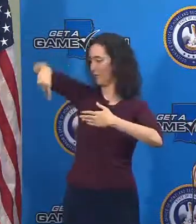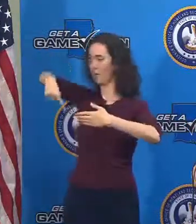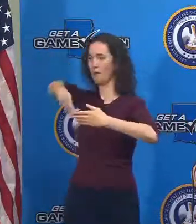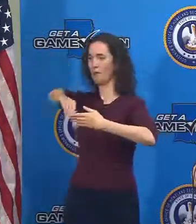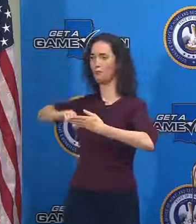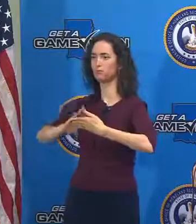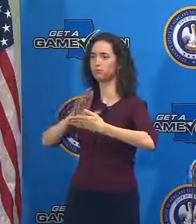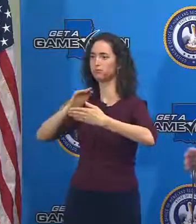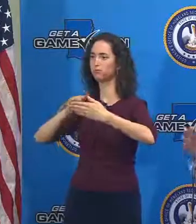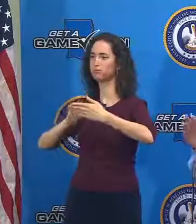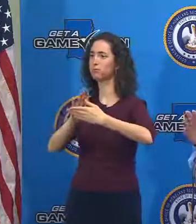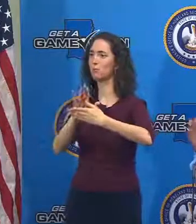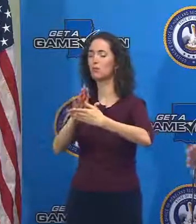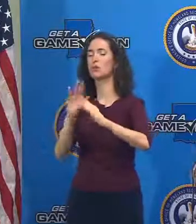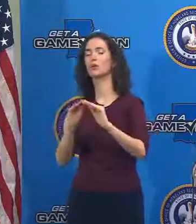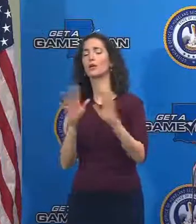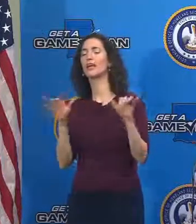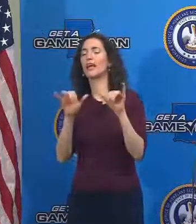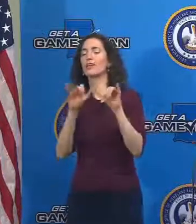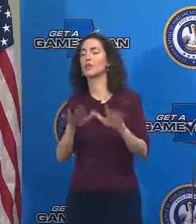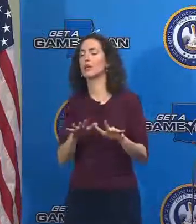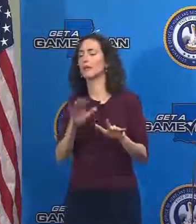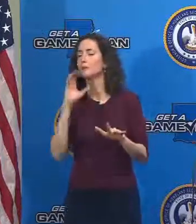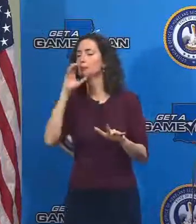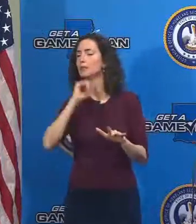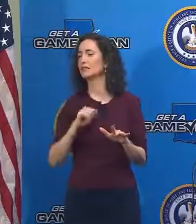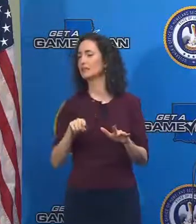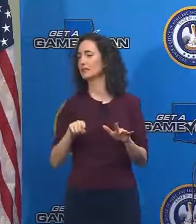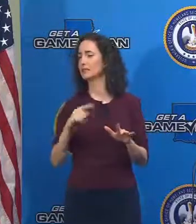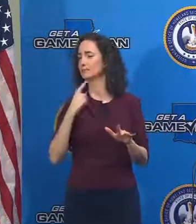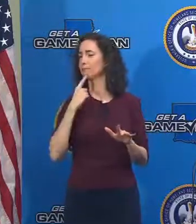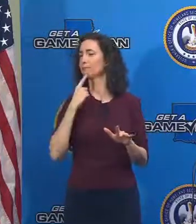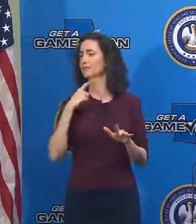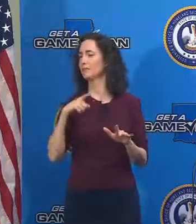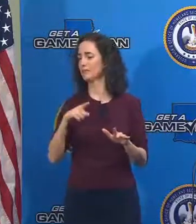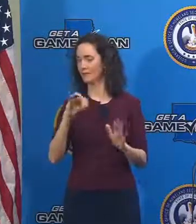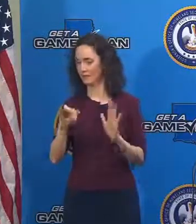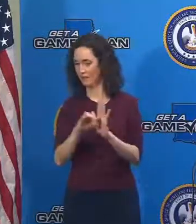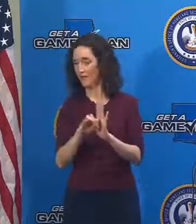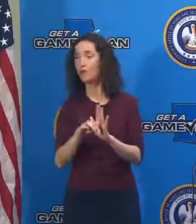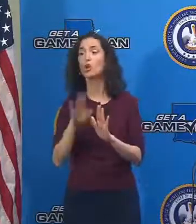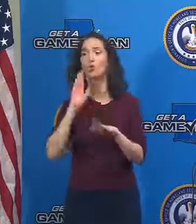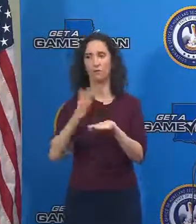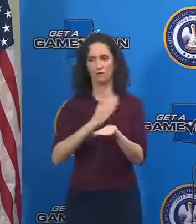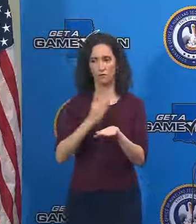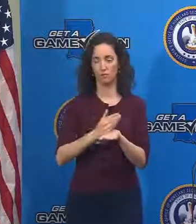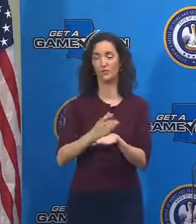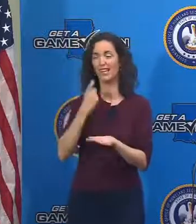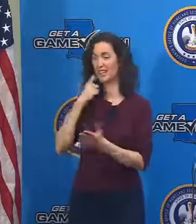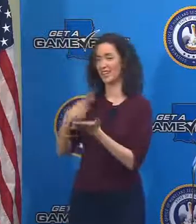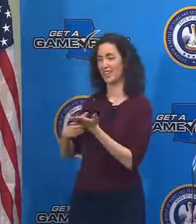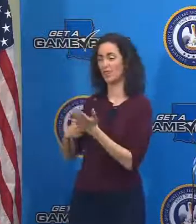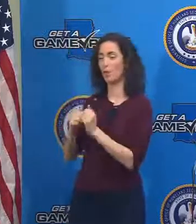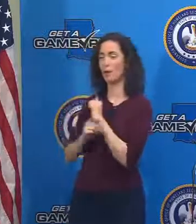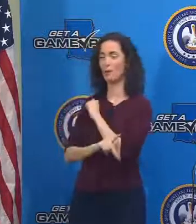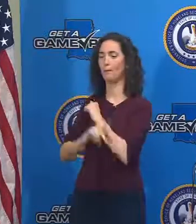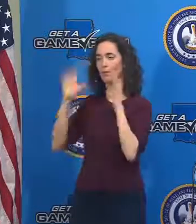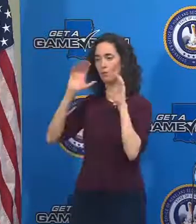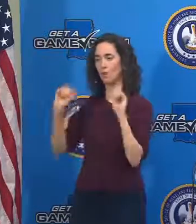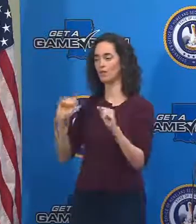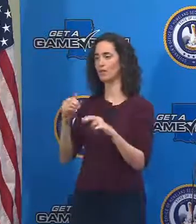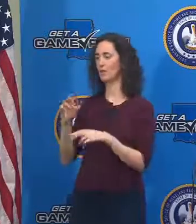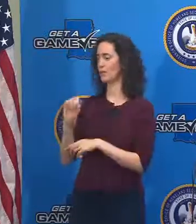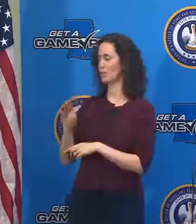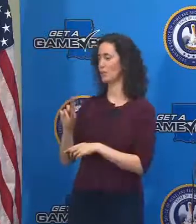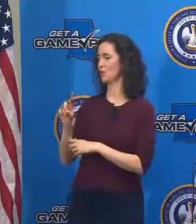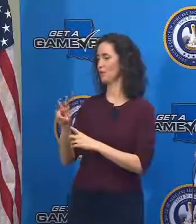and design of the gate, which is going to be remedied. I had this conversation with Parish President Gordy Dove. And in addition to that, they know